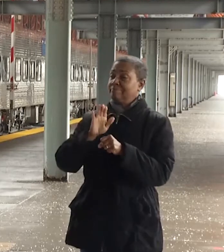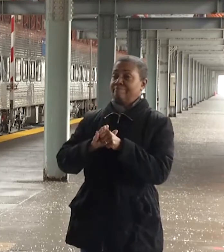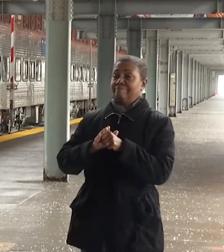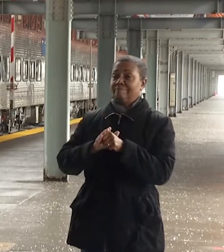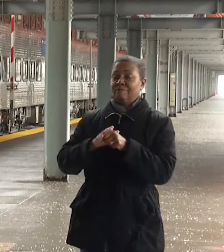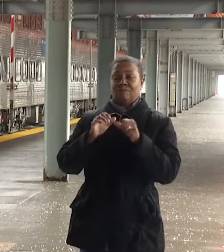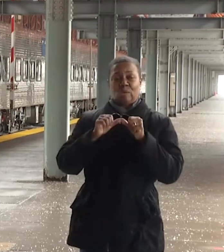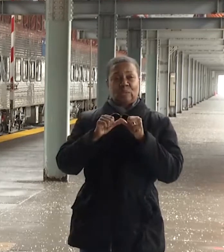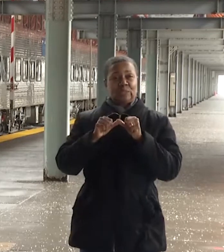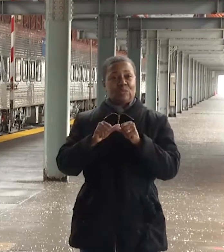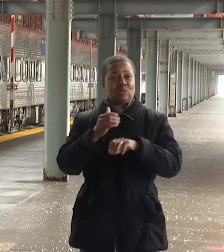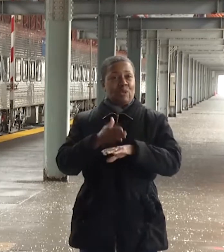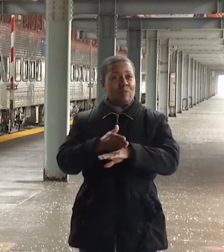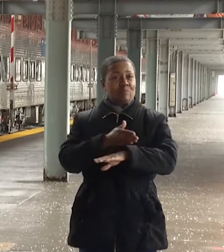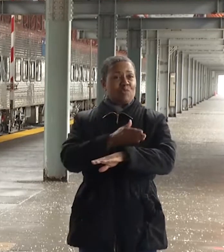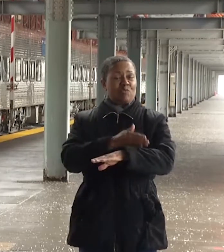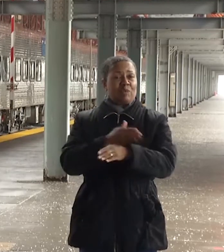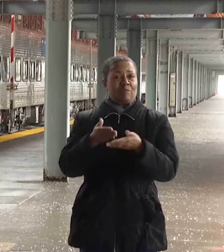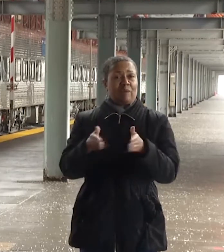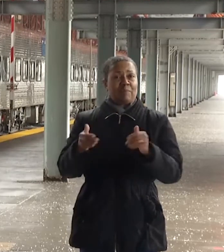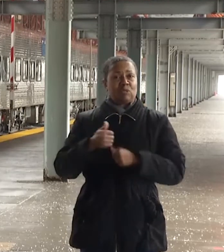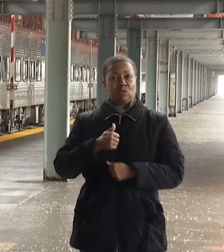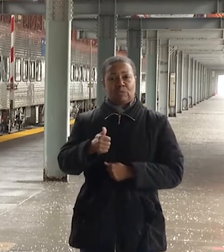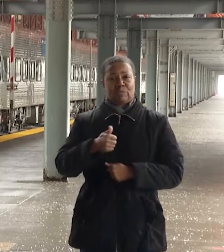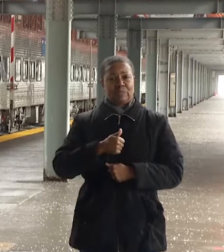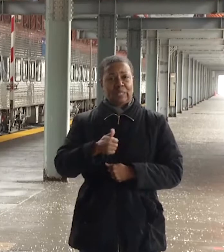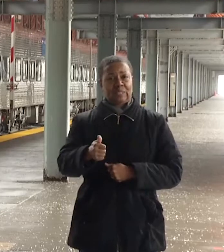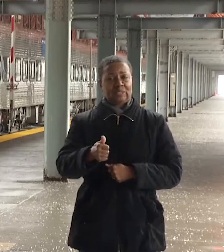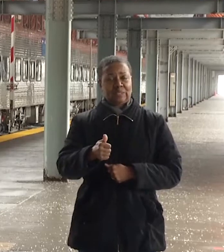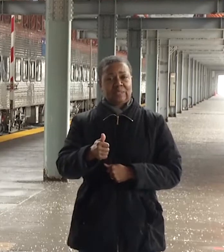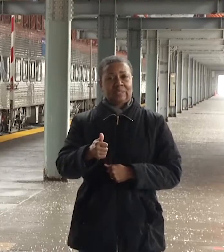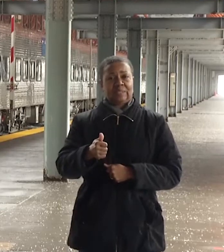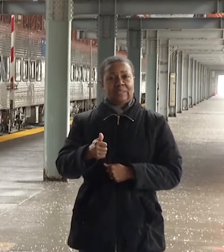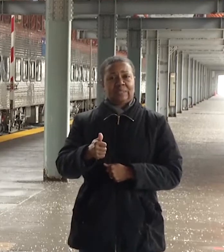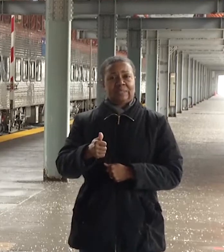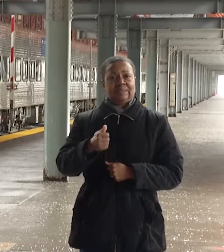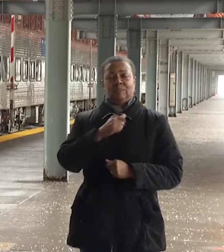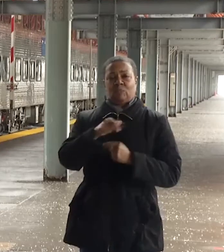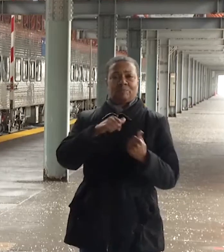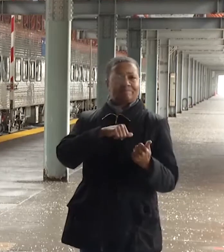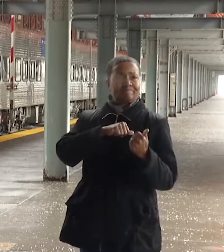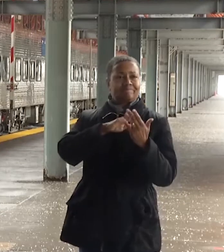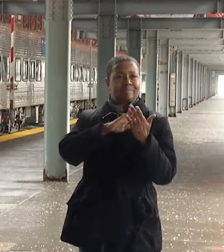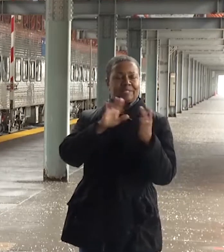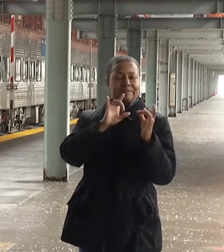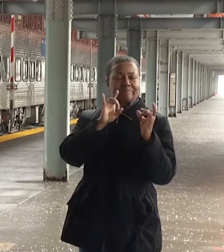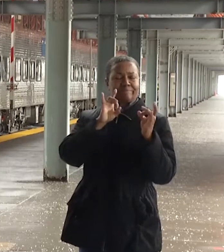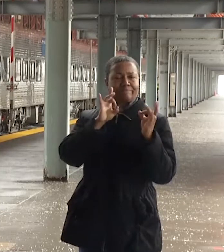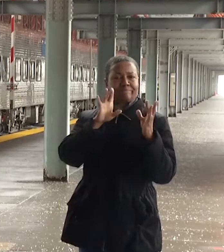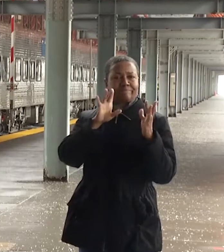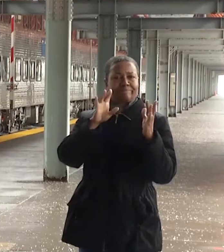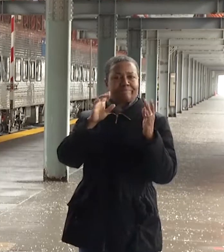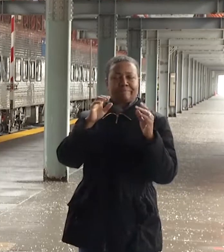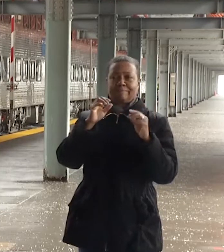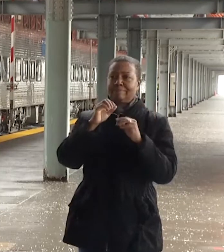for continued improvement of public transportation, even in the faces of this pandemic.